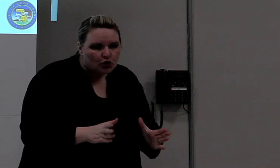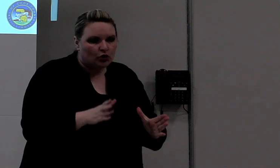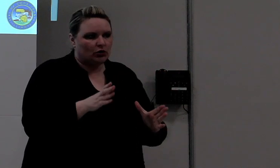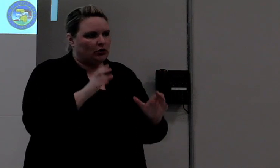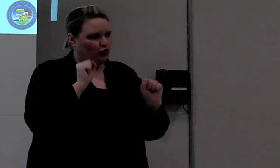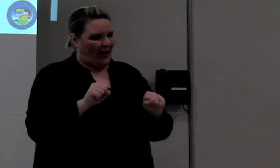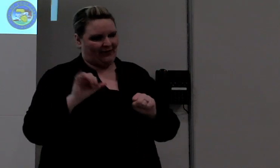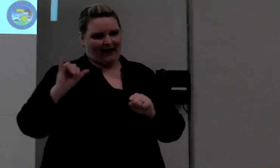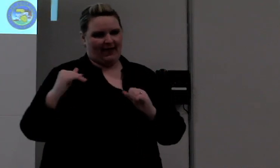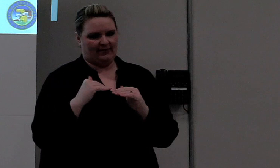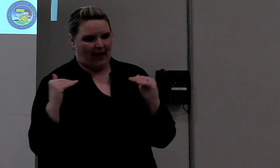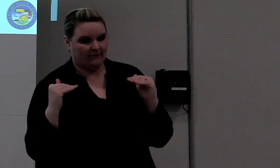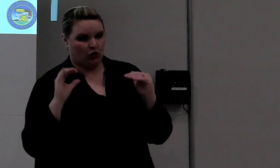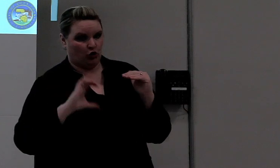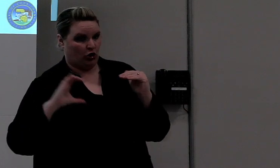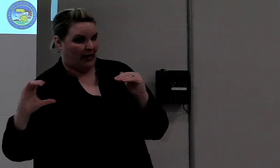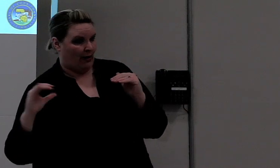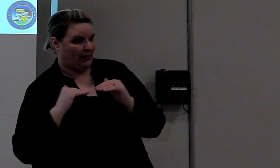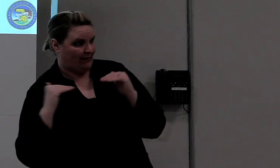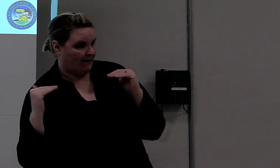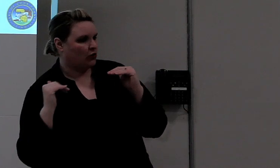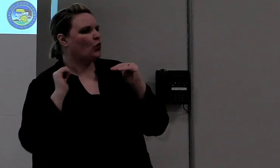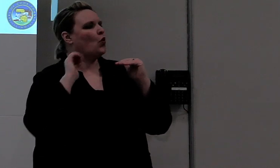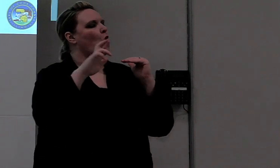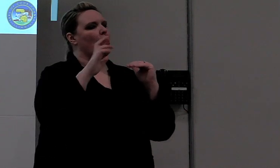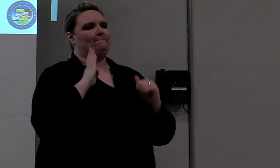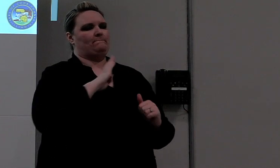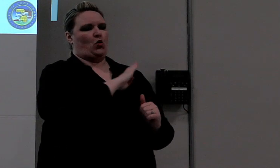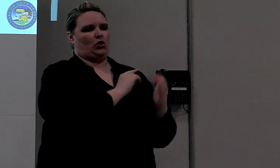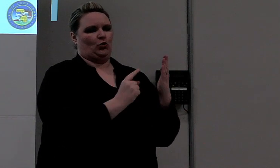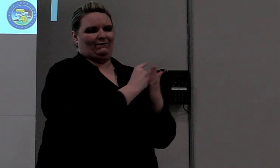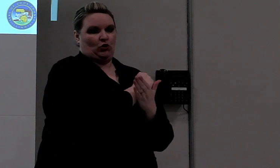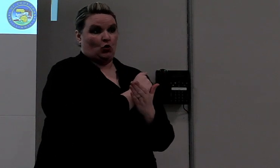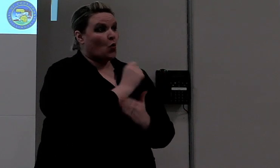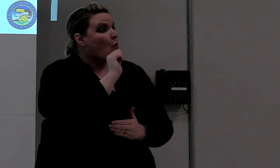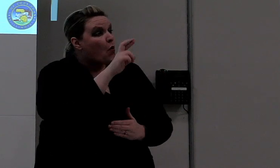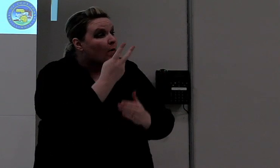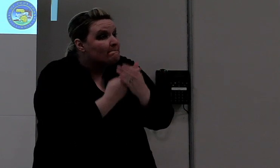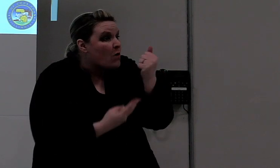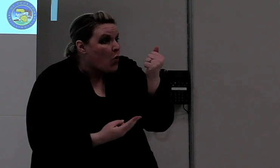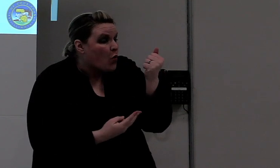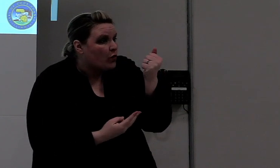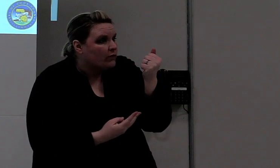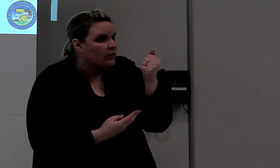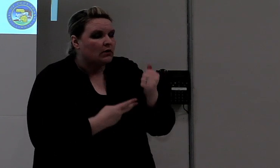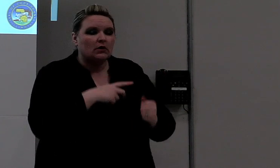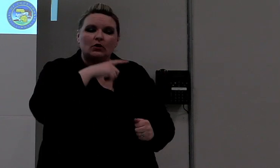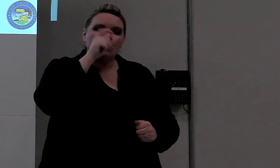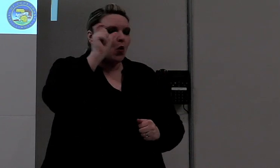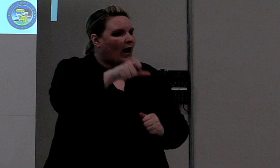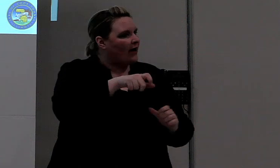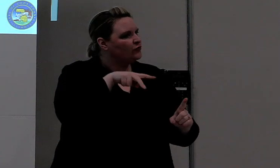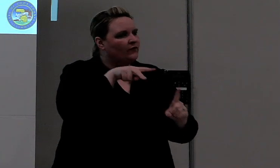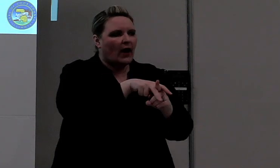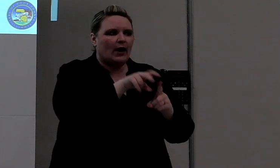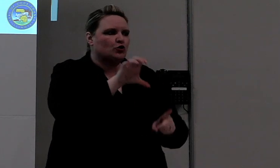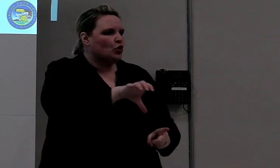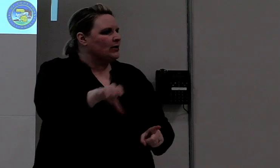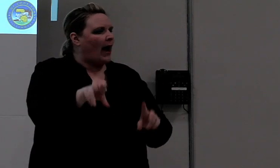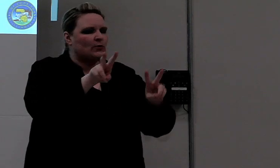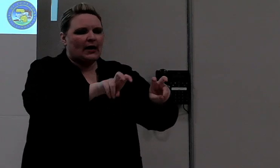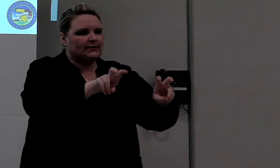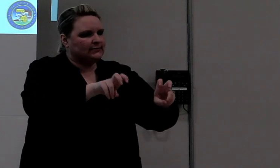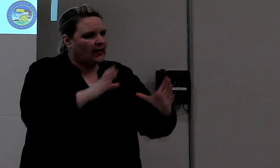assessor level, Cook County assessor level, or the Board of Review, or both. You do not need to file at the Cook County